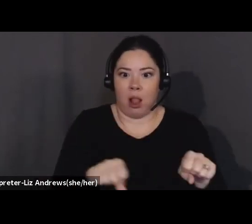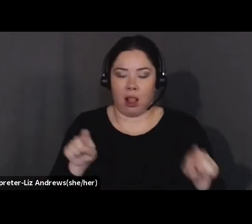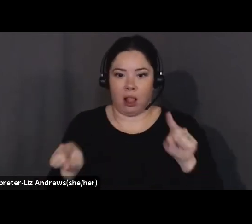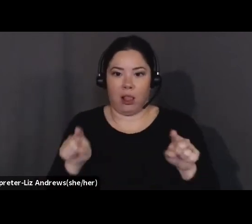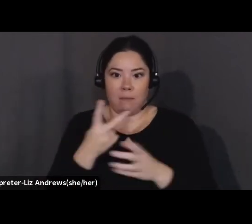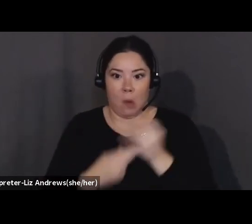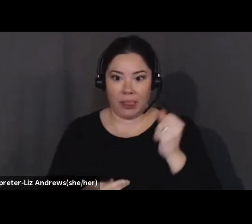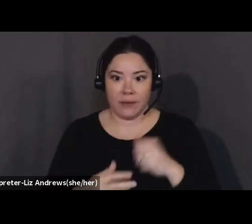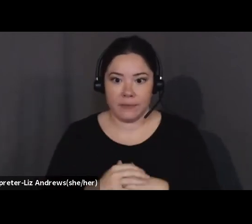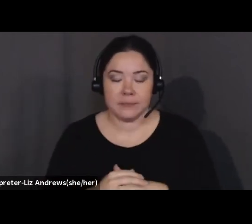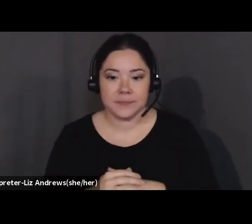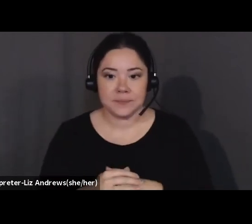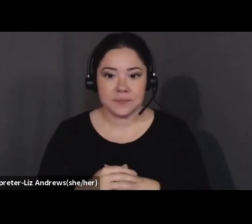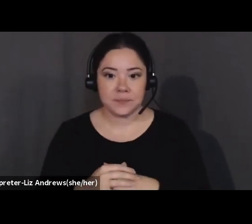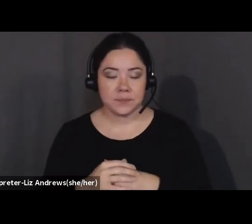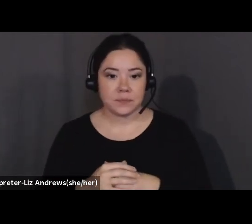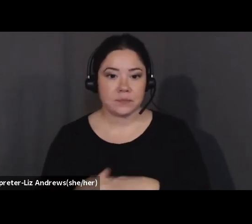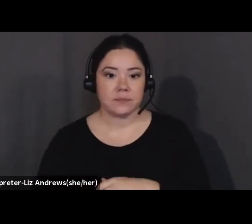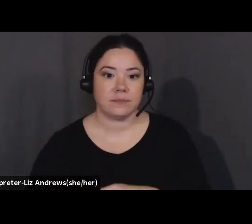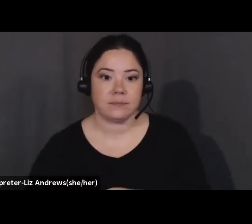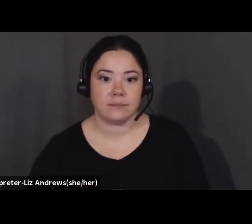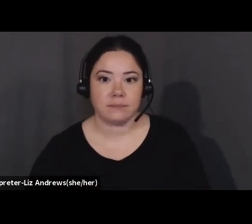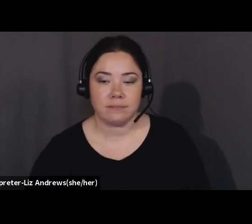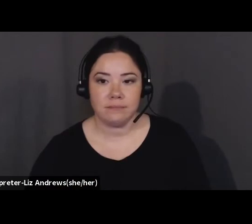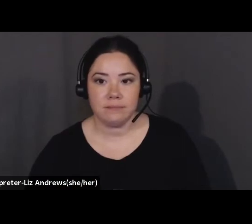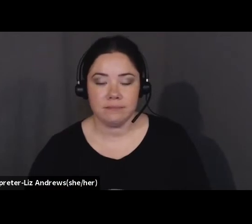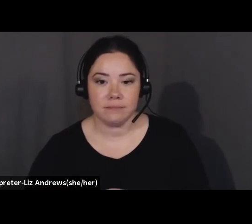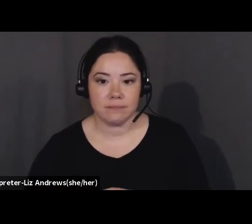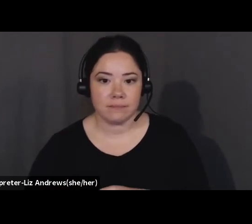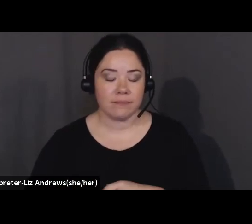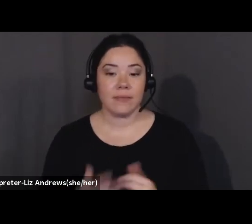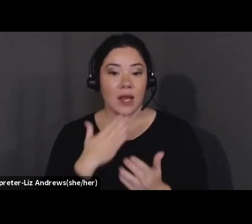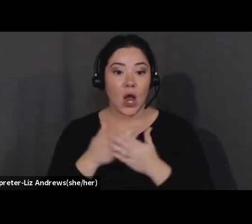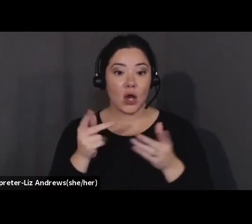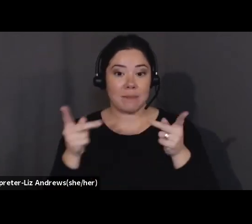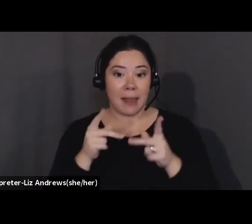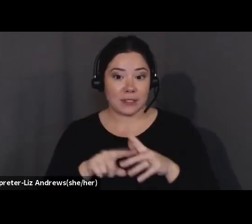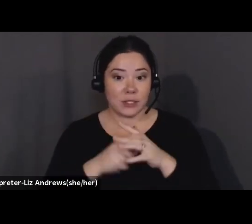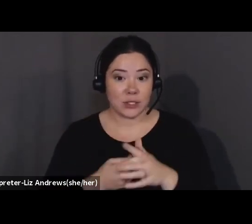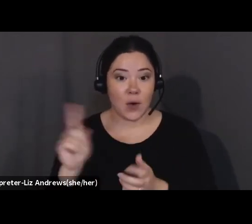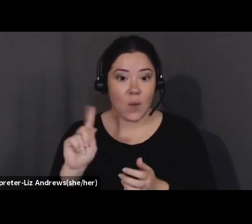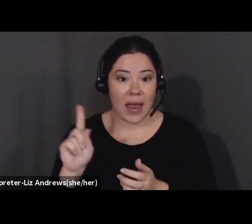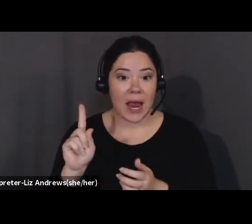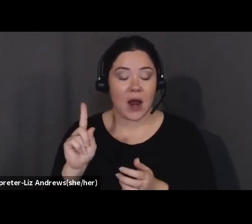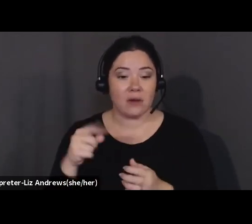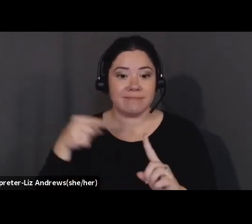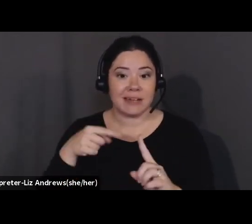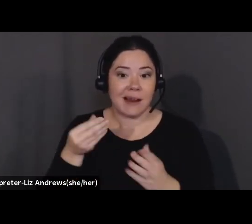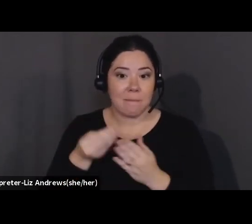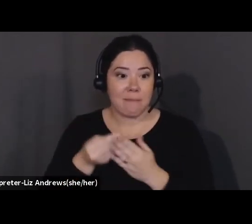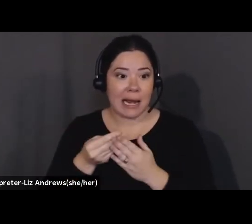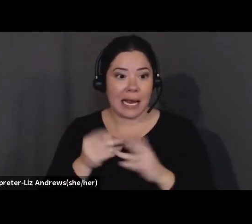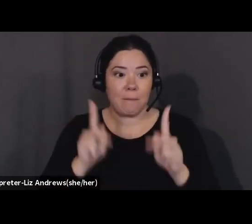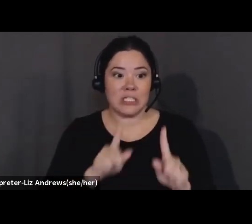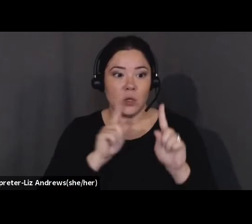First of all, a good place to start with this is to refer to the Money Follows the Person report